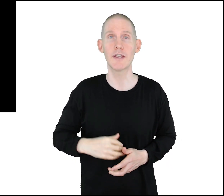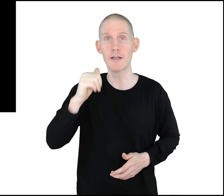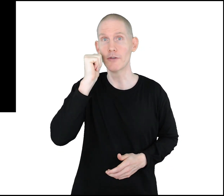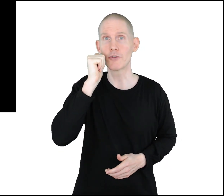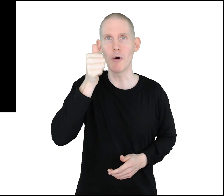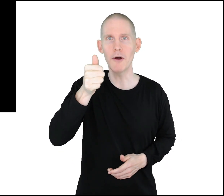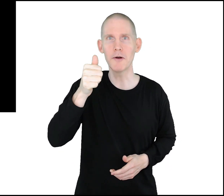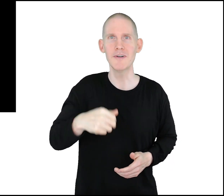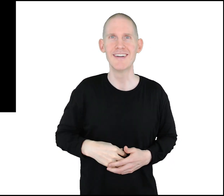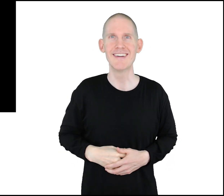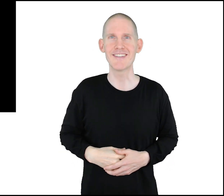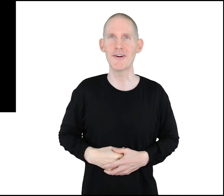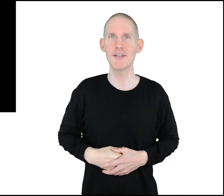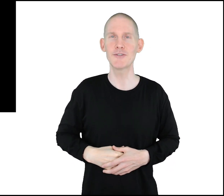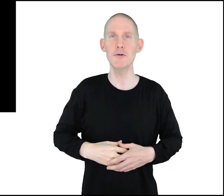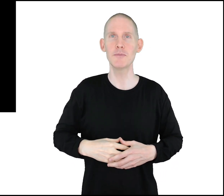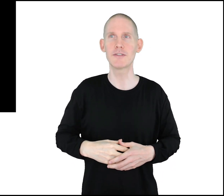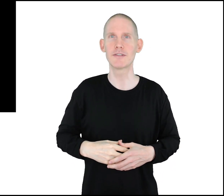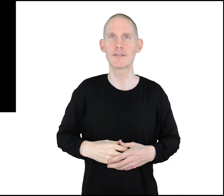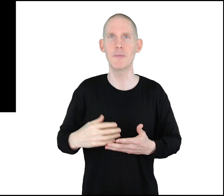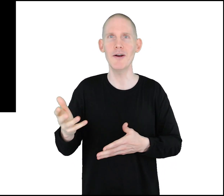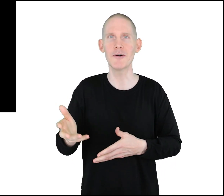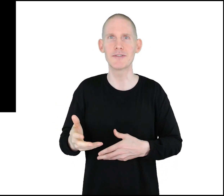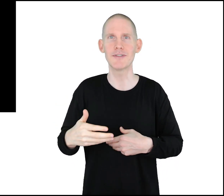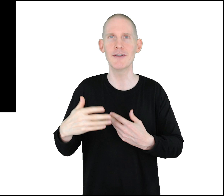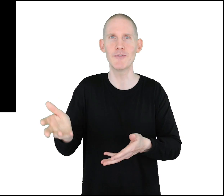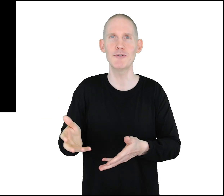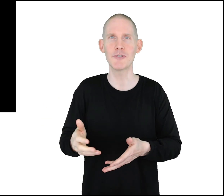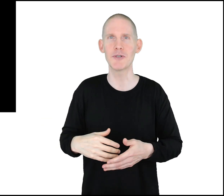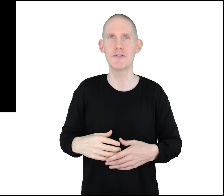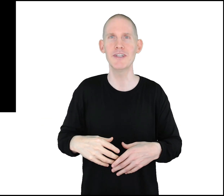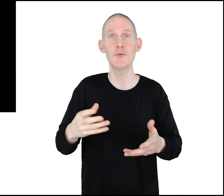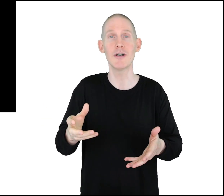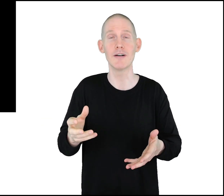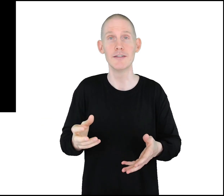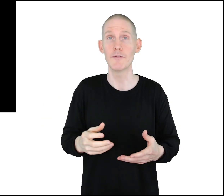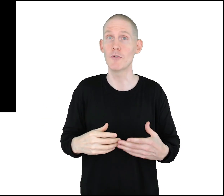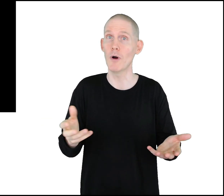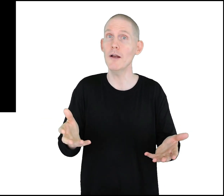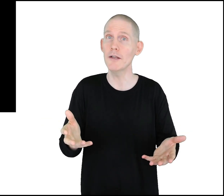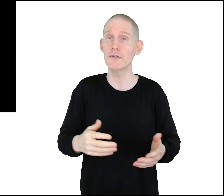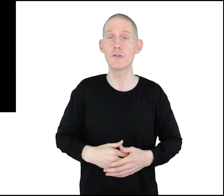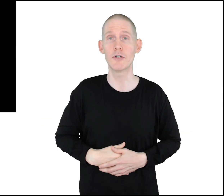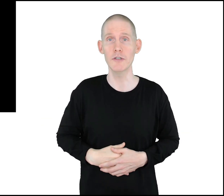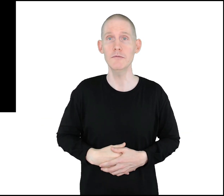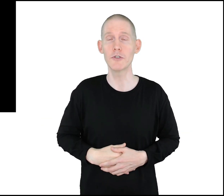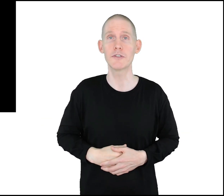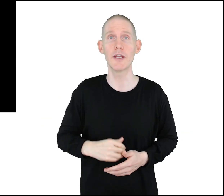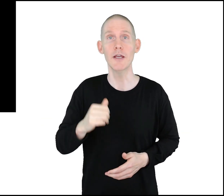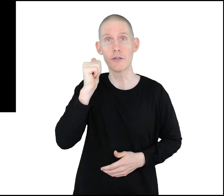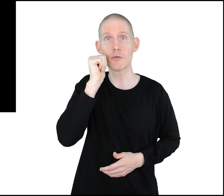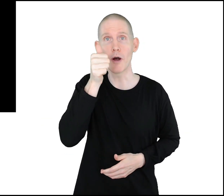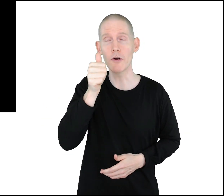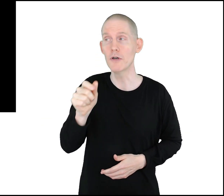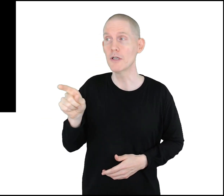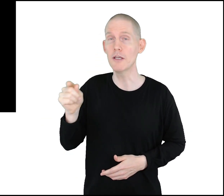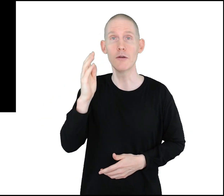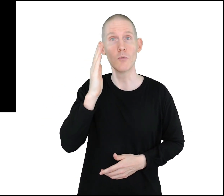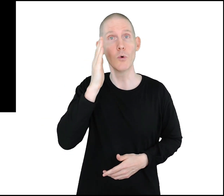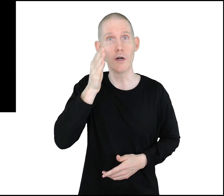in tomorrow. It's already assumed it's tomorrow. It's in the future. We don't need will. If you want it, you could. You could say tomorrow he